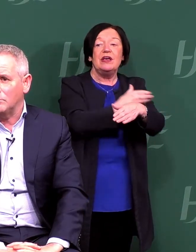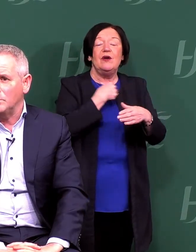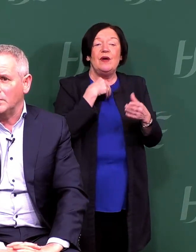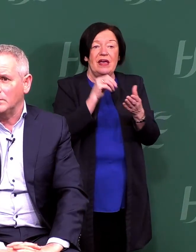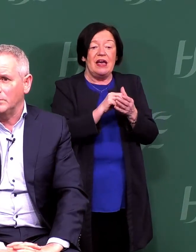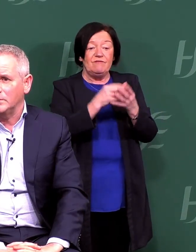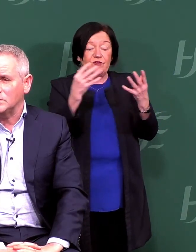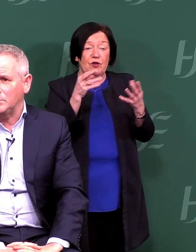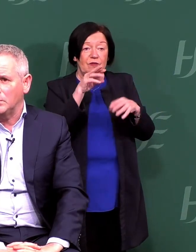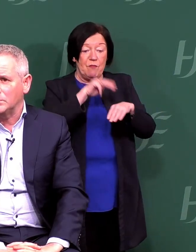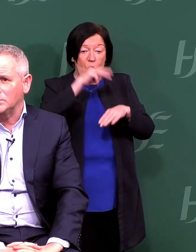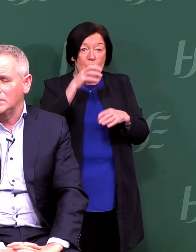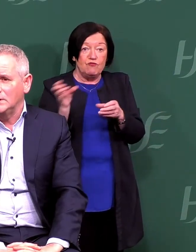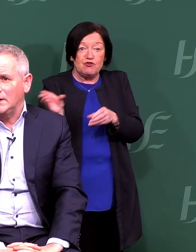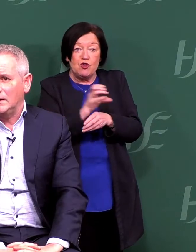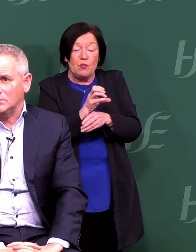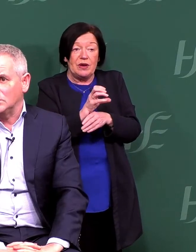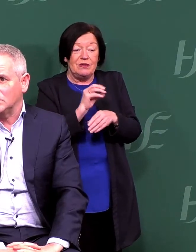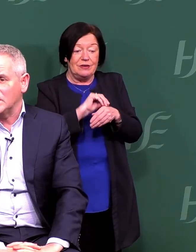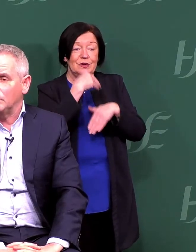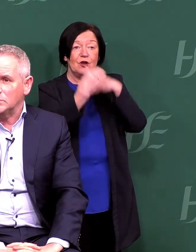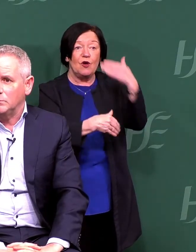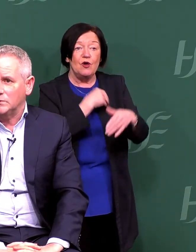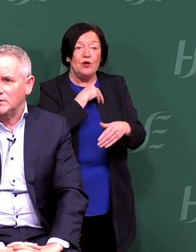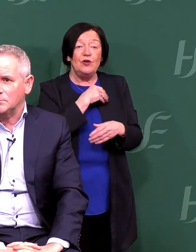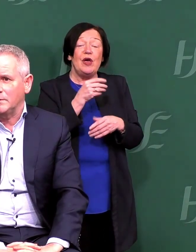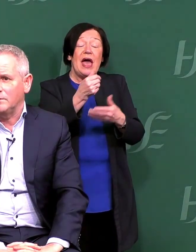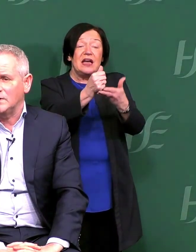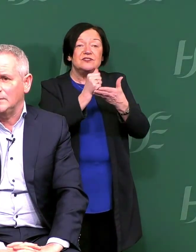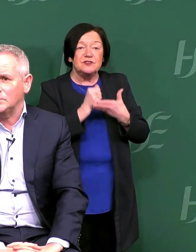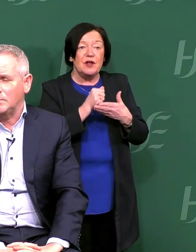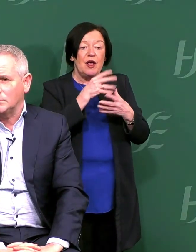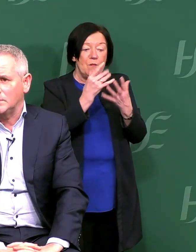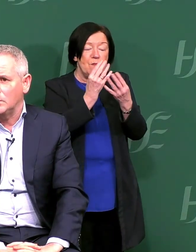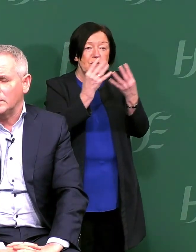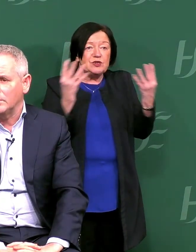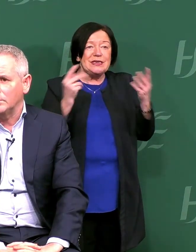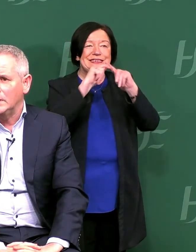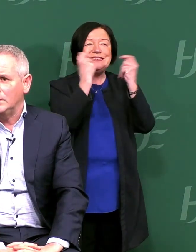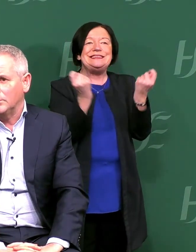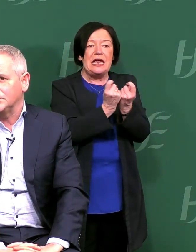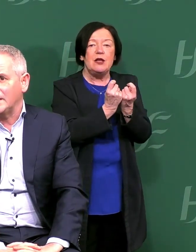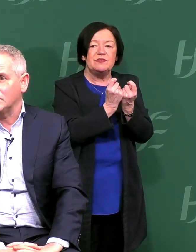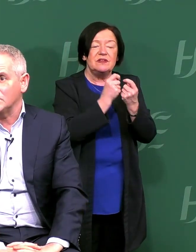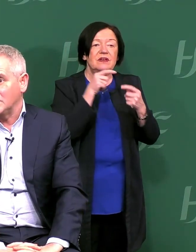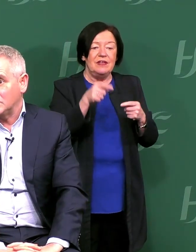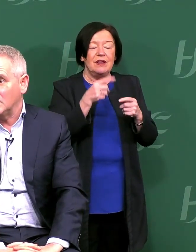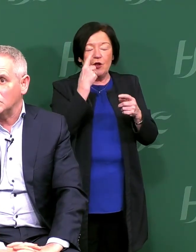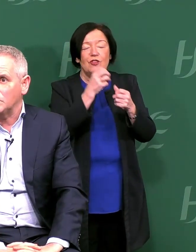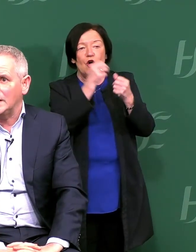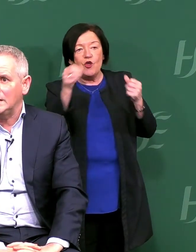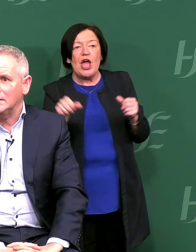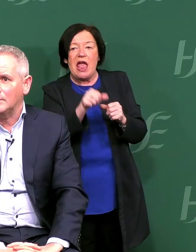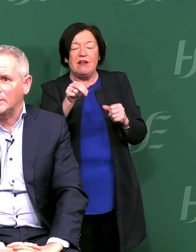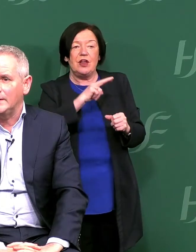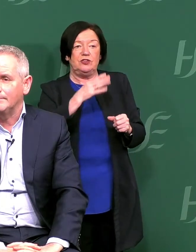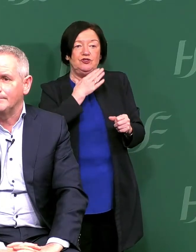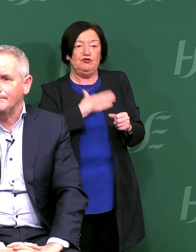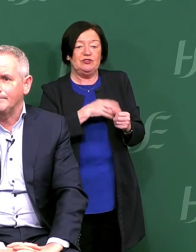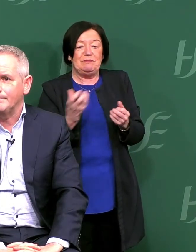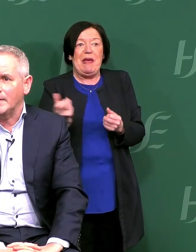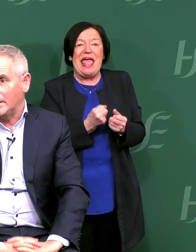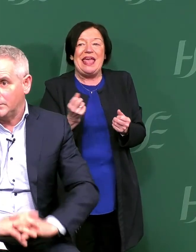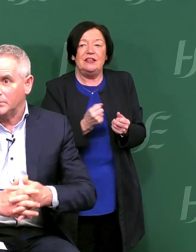significant recruitment ongoing to support consultants and multidisciplinary teams, because we know there are other factors, not just pay, at